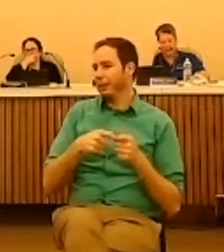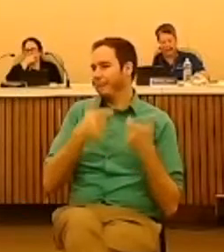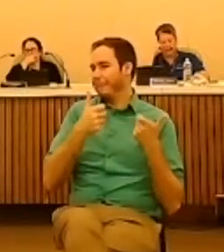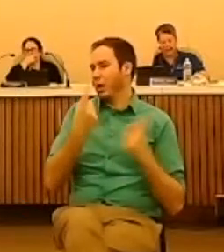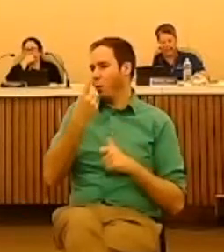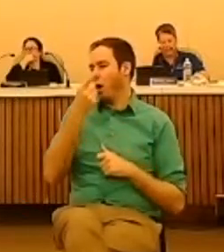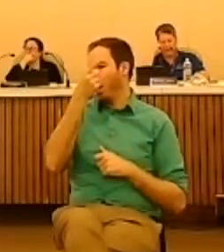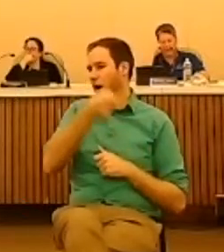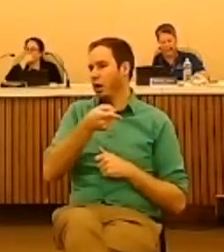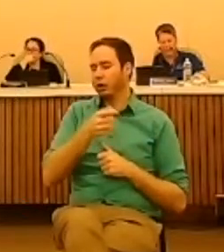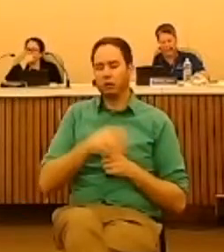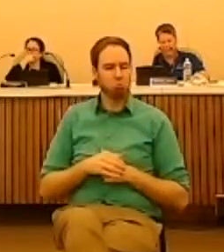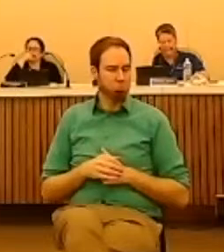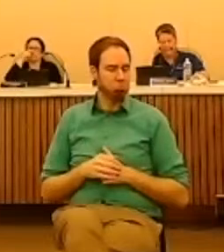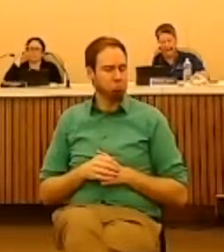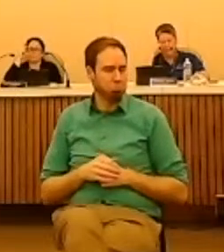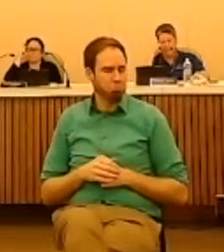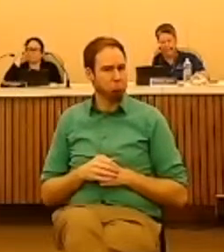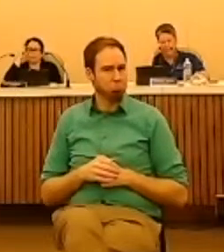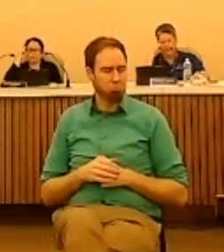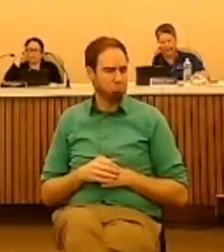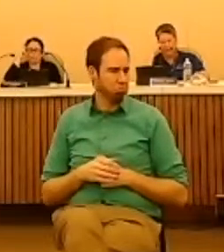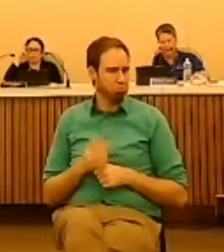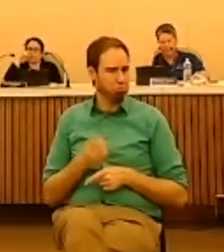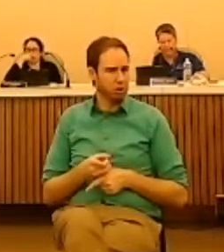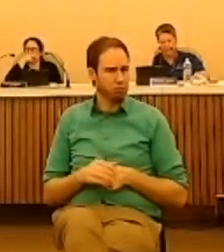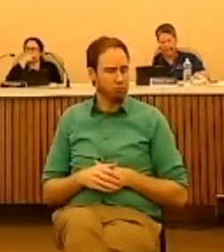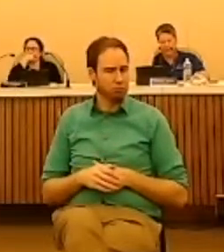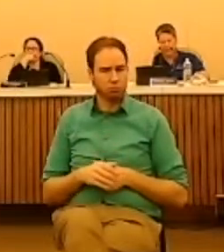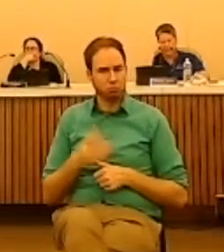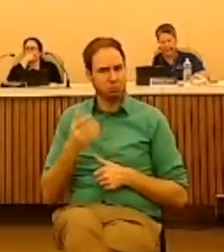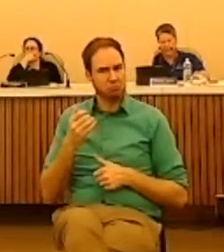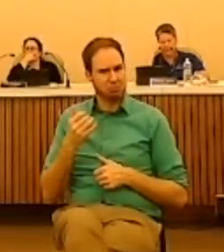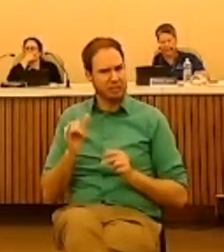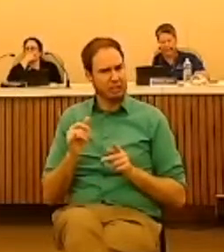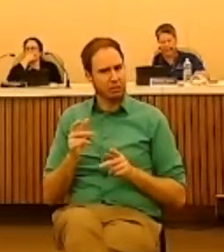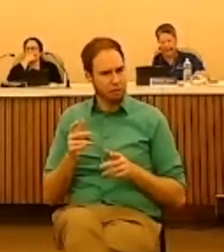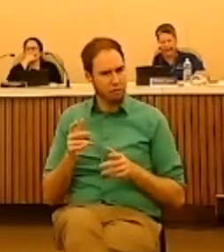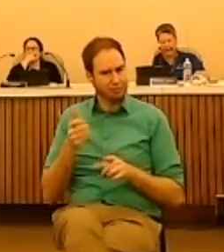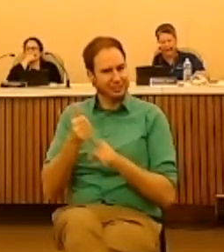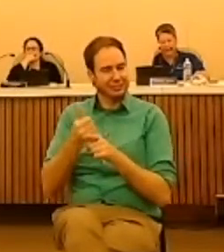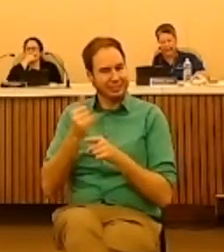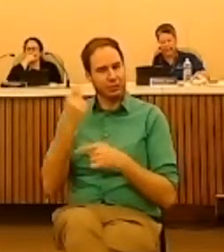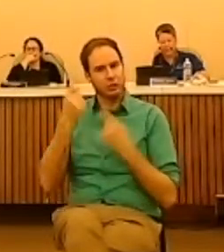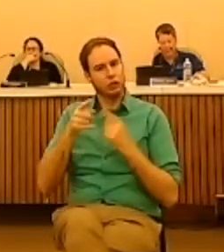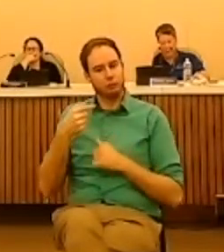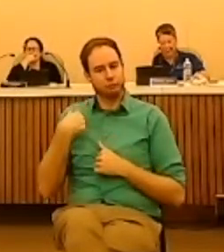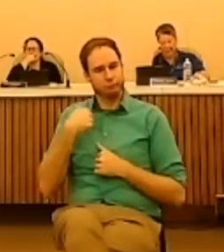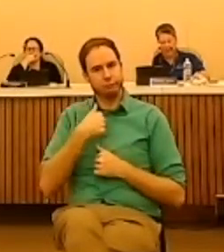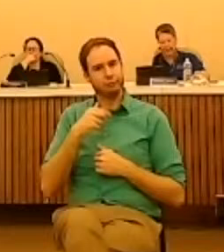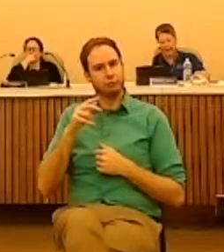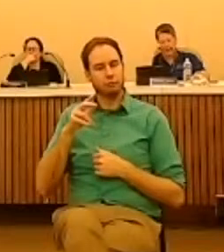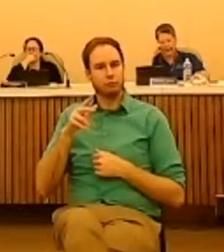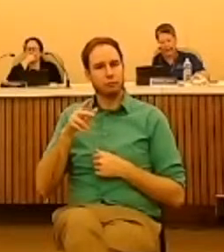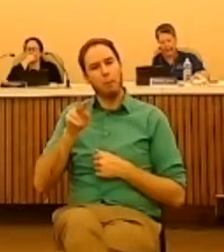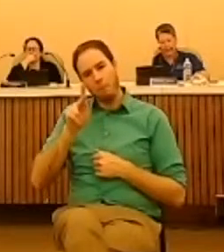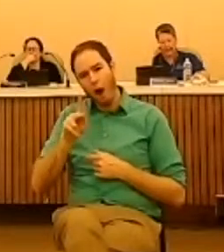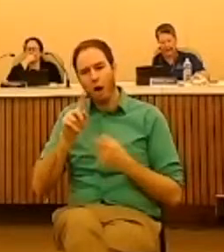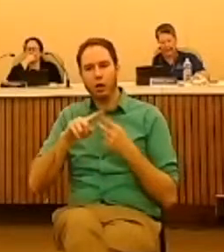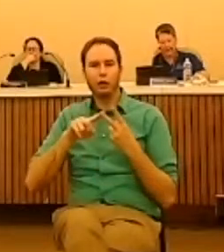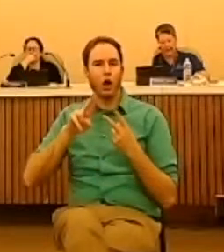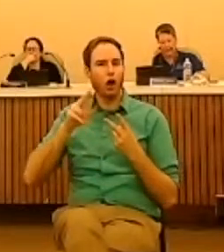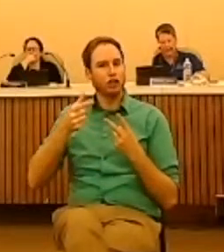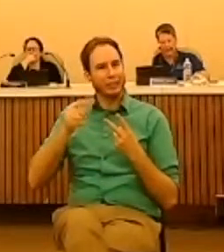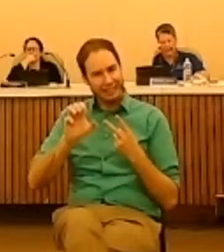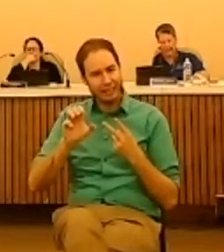pond. right. Yep. So that would still all be surrounded by, well, RG&E land and or